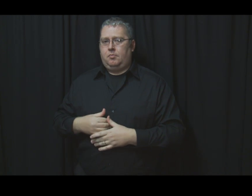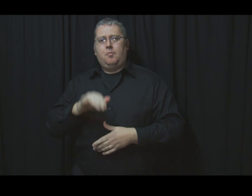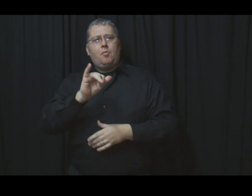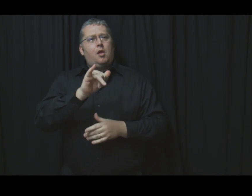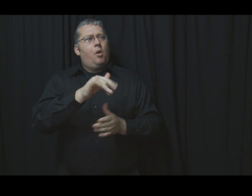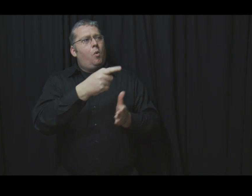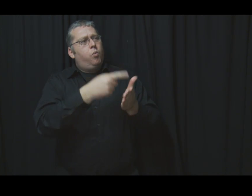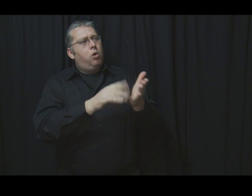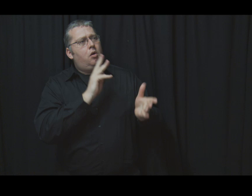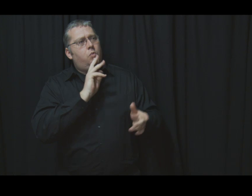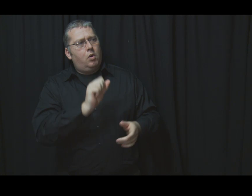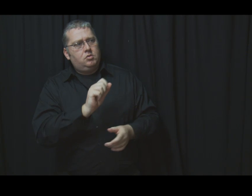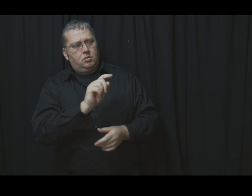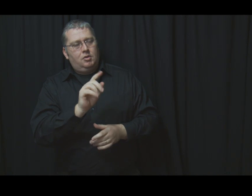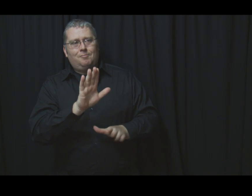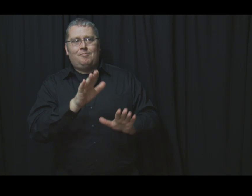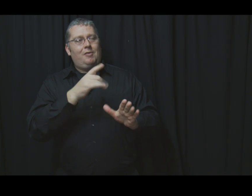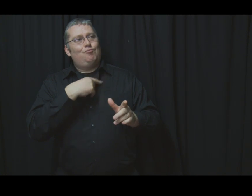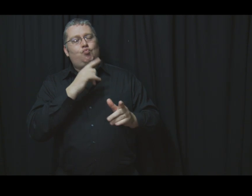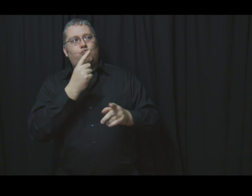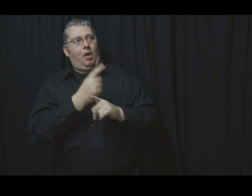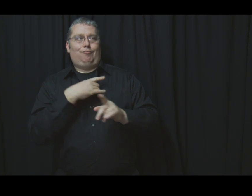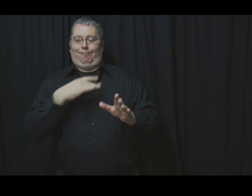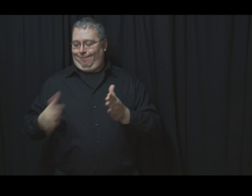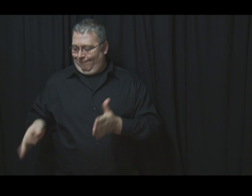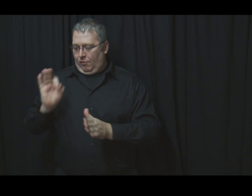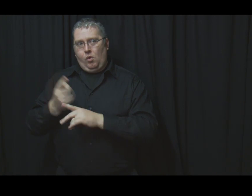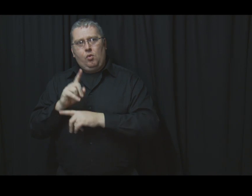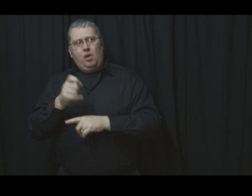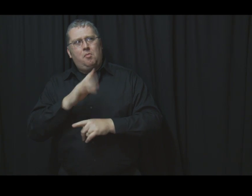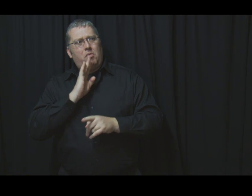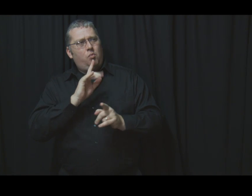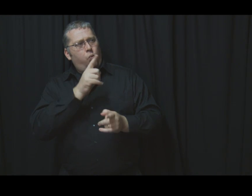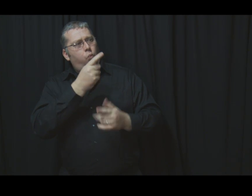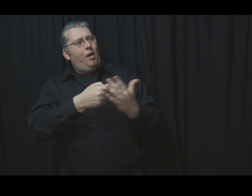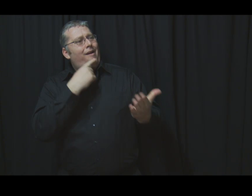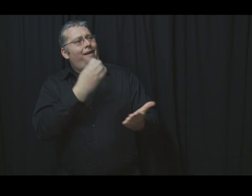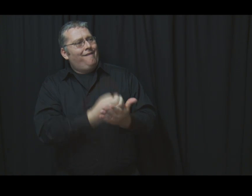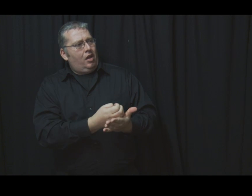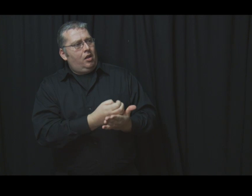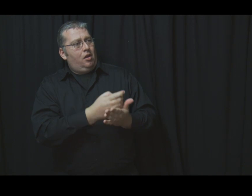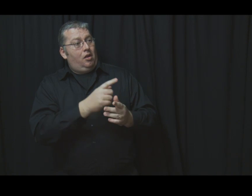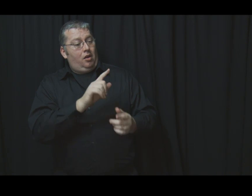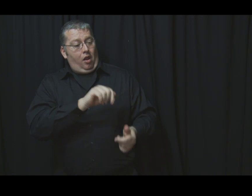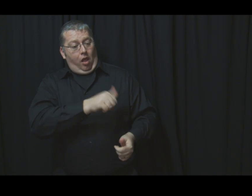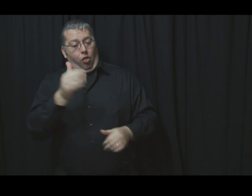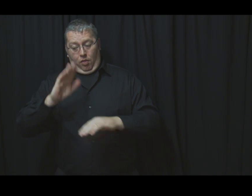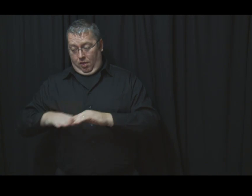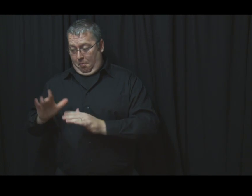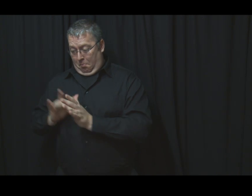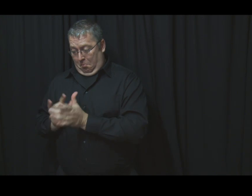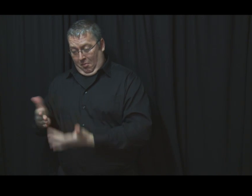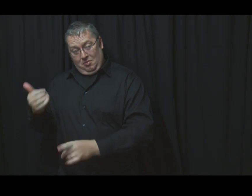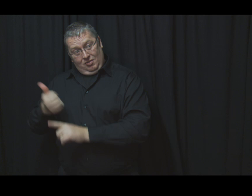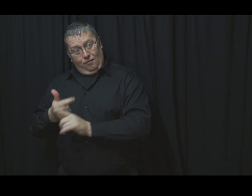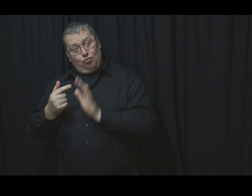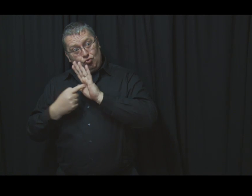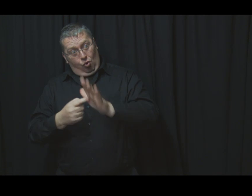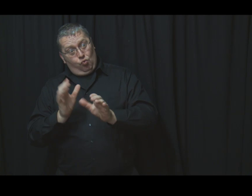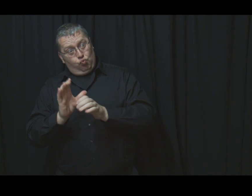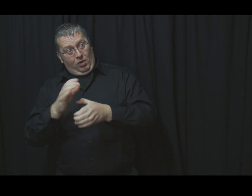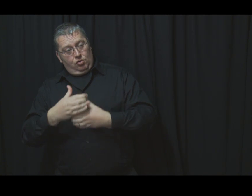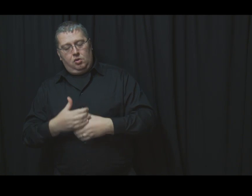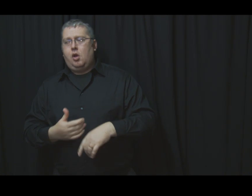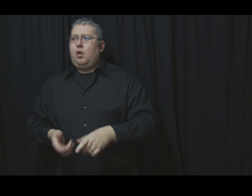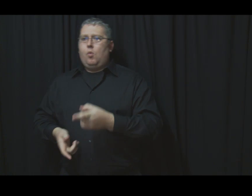was the... Make sure I have the right question here. About carbon dating. So what evidence besides the literal word of the Bible supports creationism? Well, one of the things I